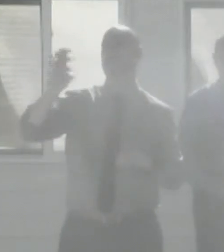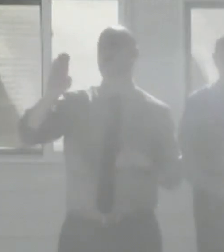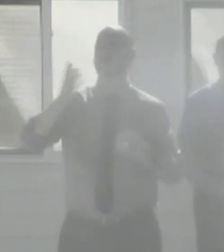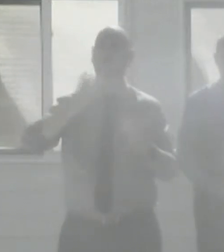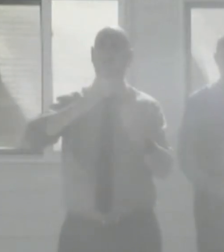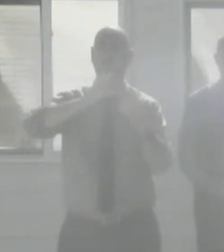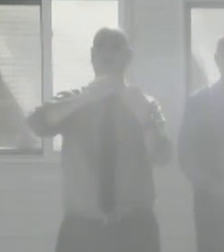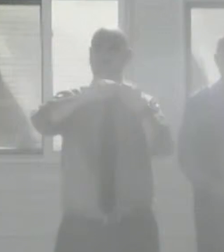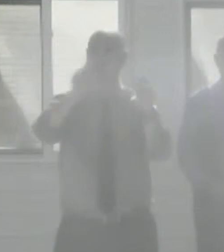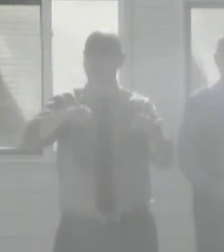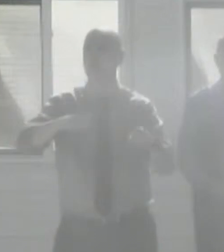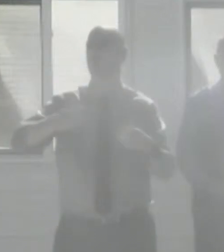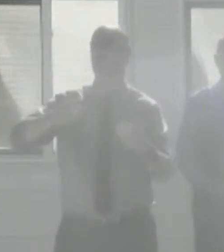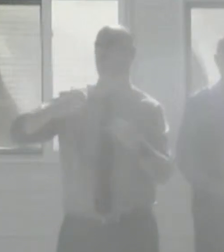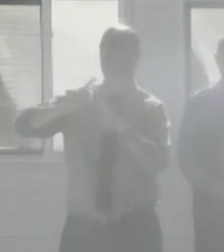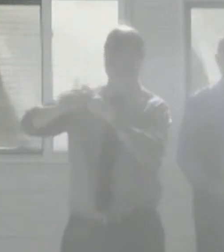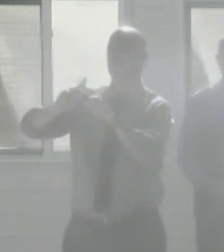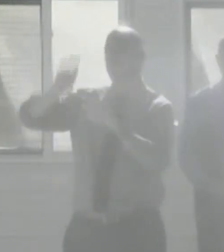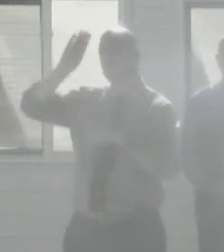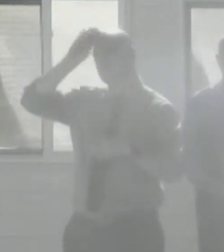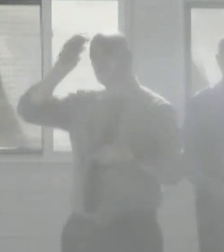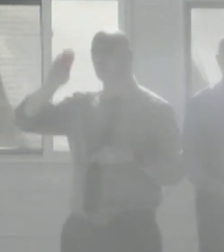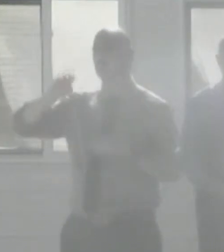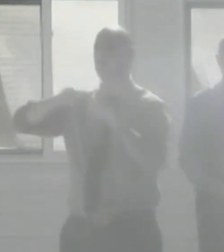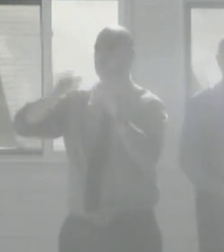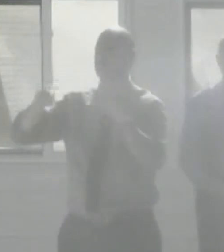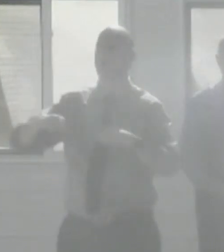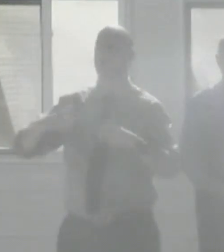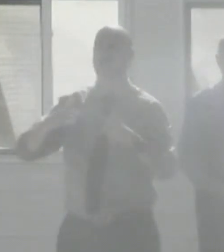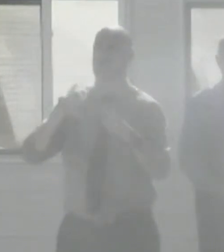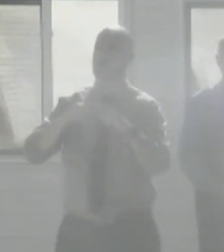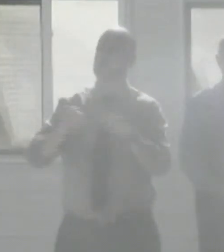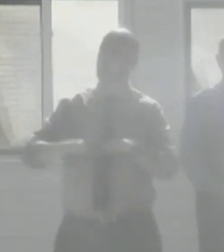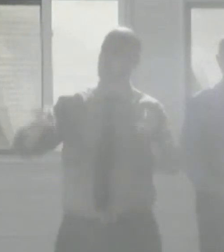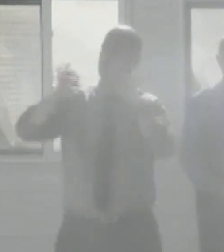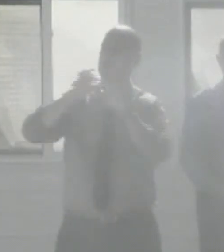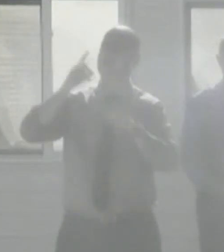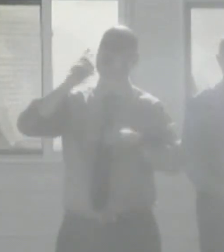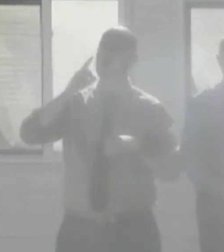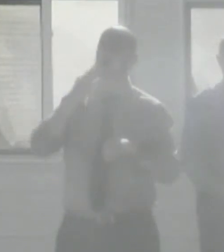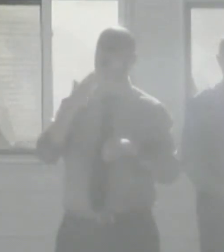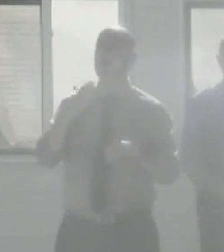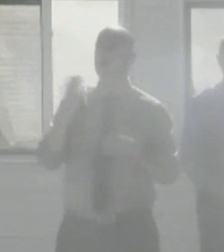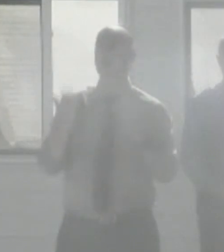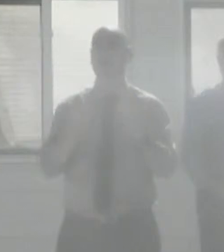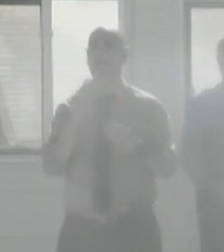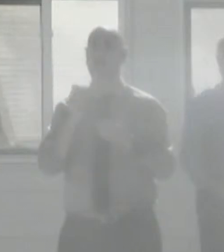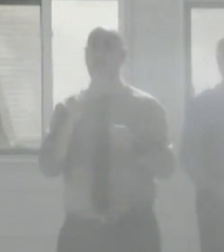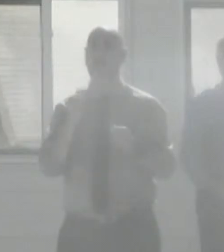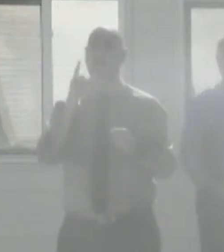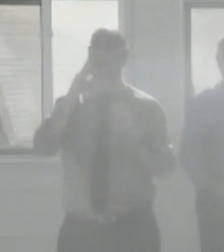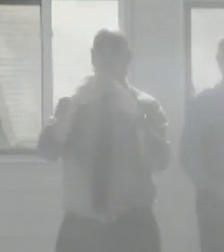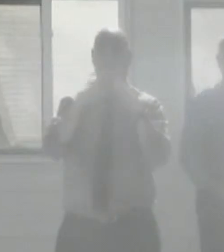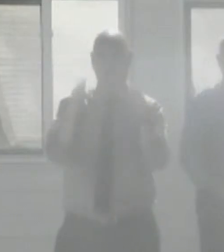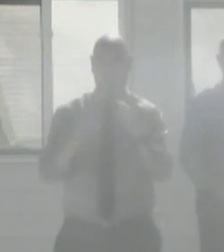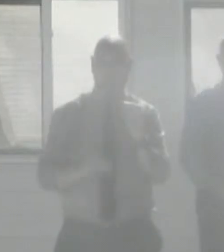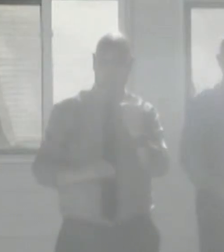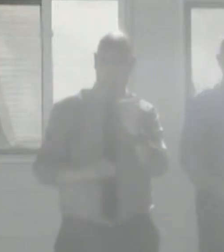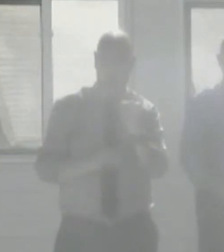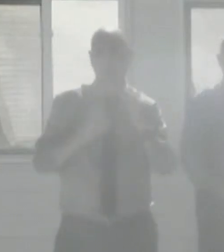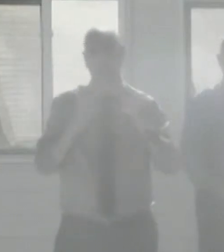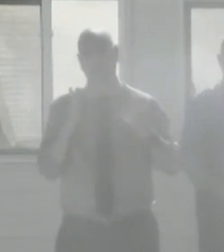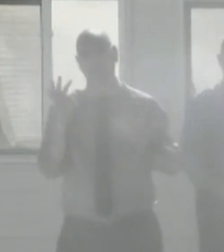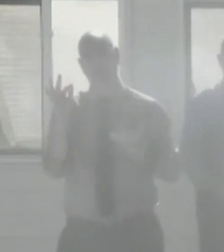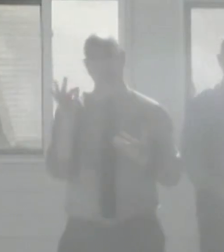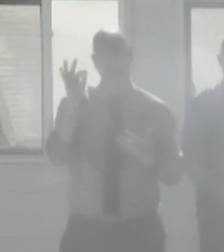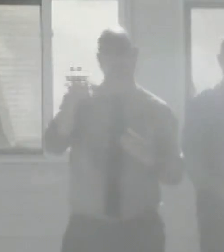like really are critical, I think it's good. But I think it may also have application for residential. So after Helene, we were talking